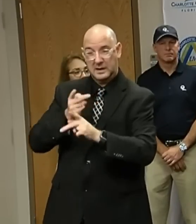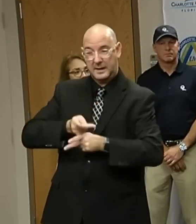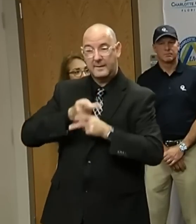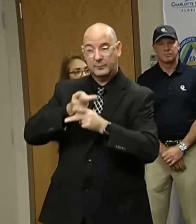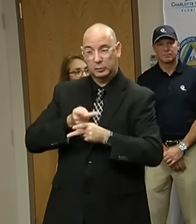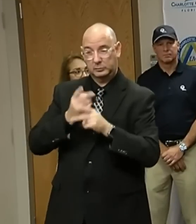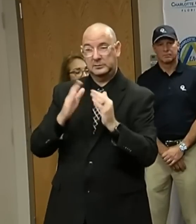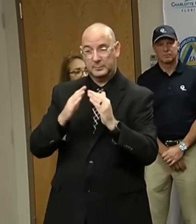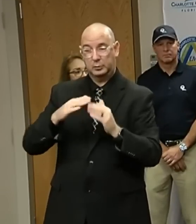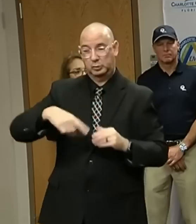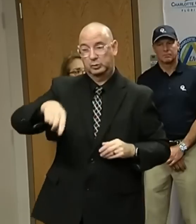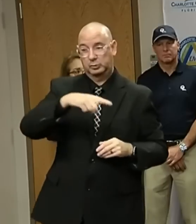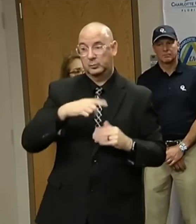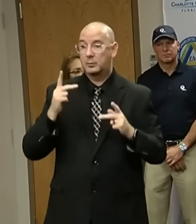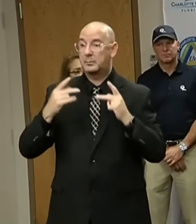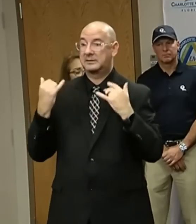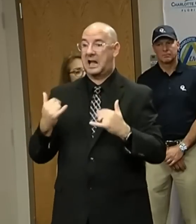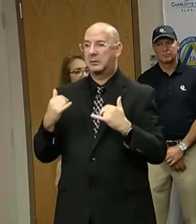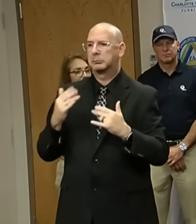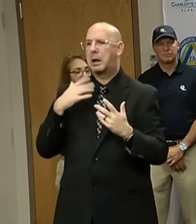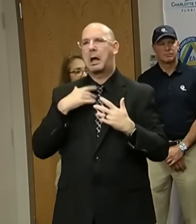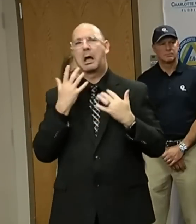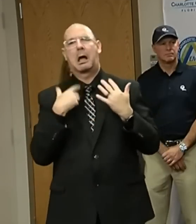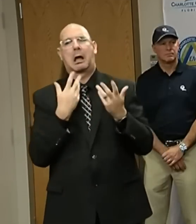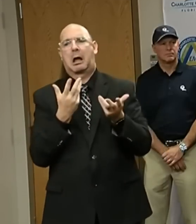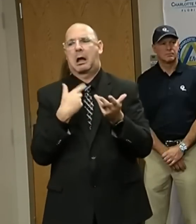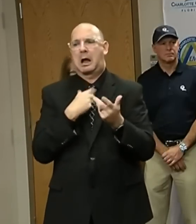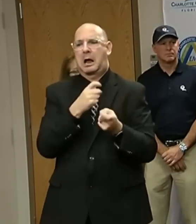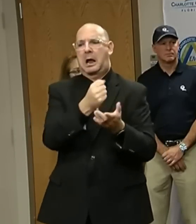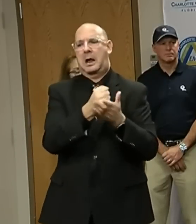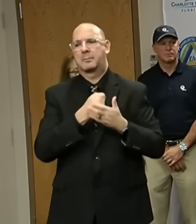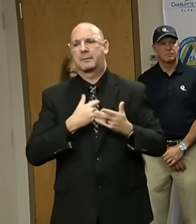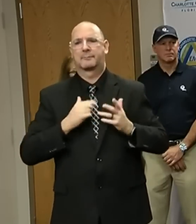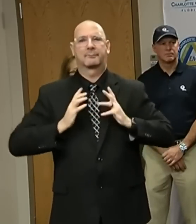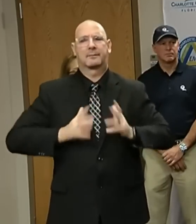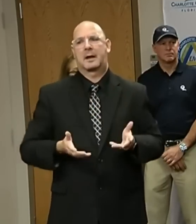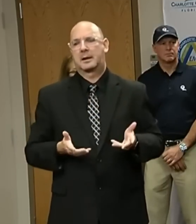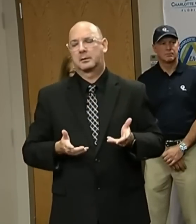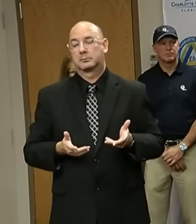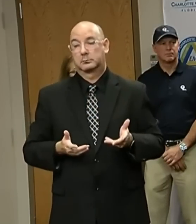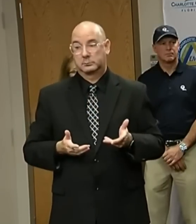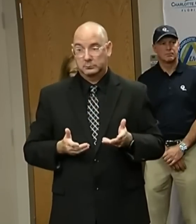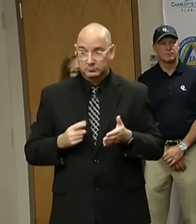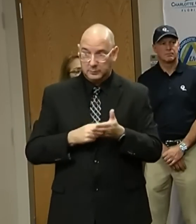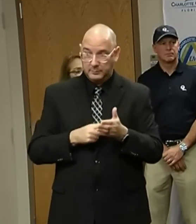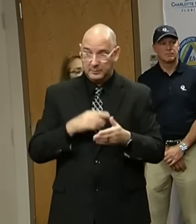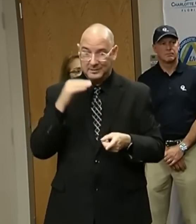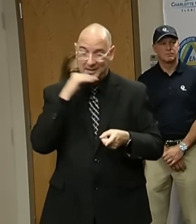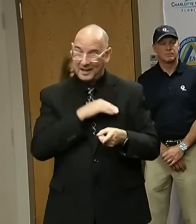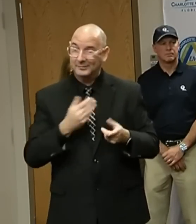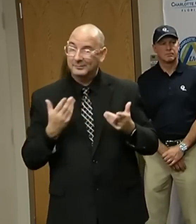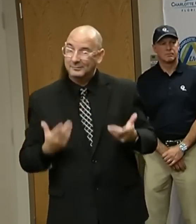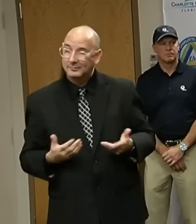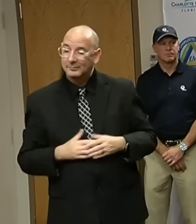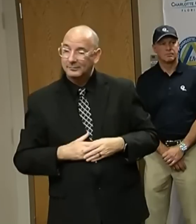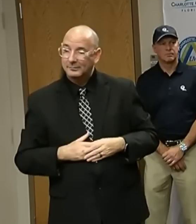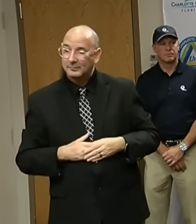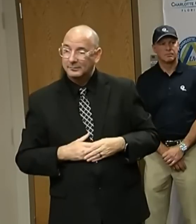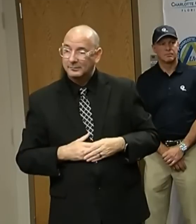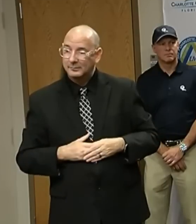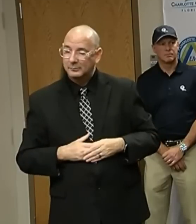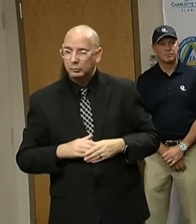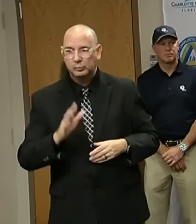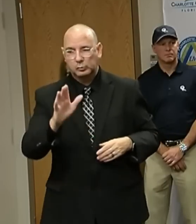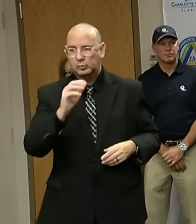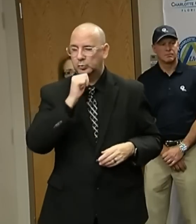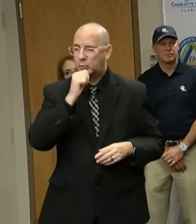are vulnerable right now. They're going to look for a solution, and their solution is always going to be important, but that solution is not going to be